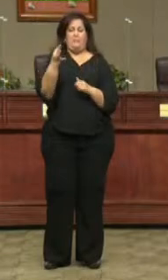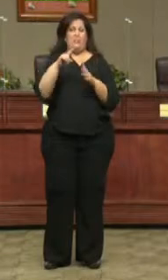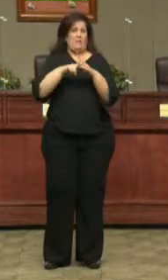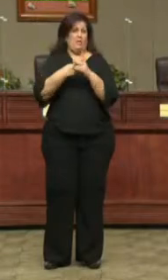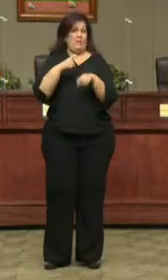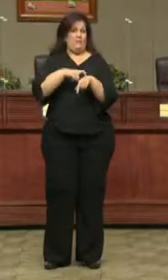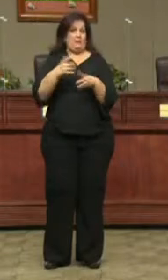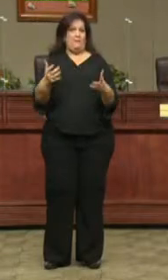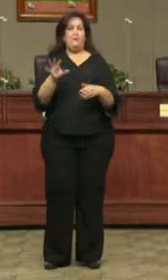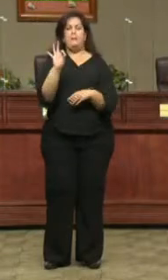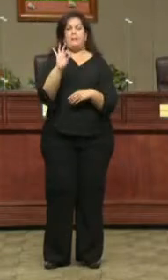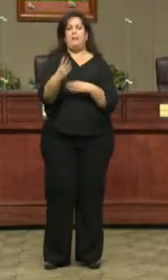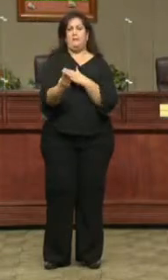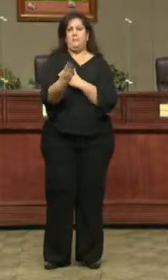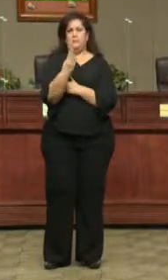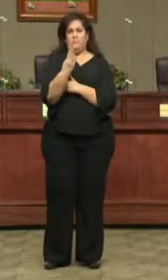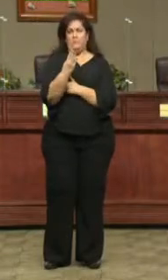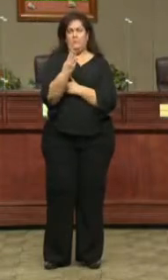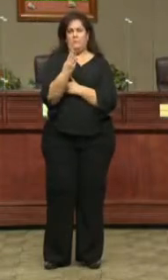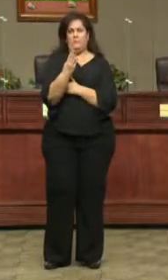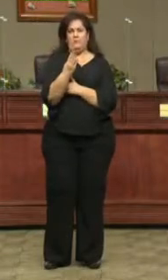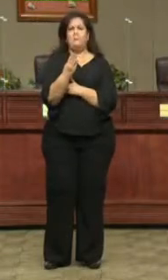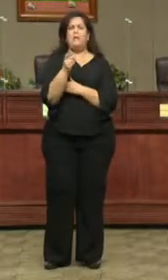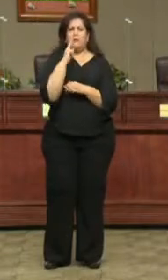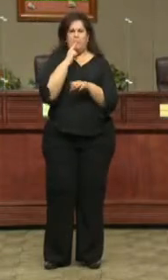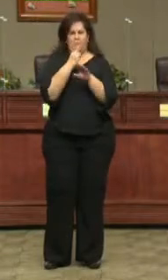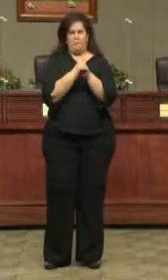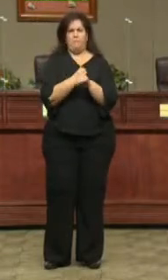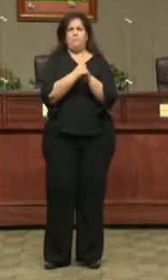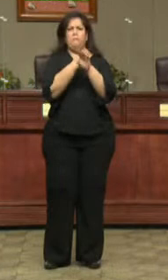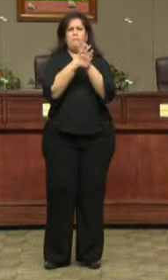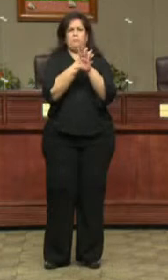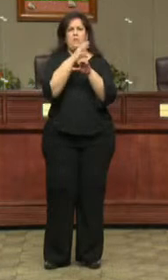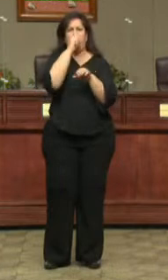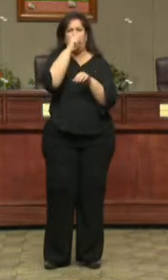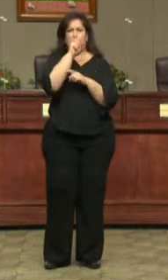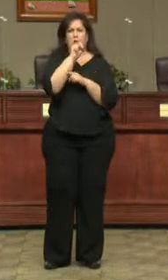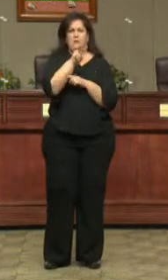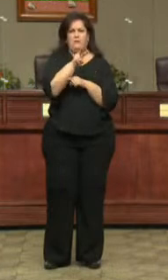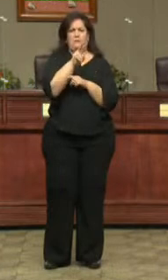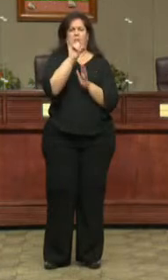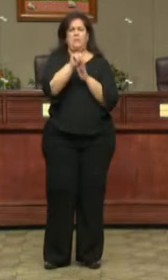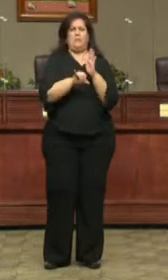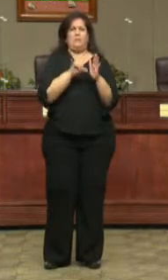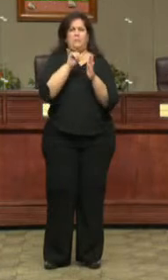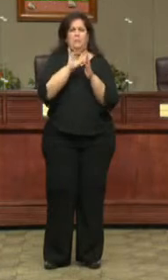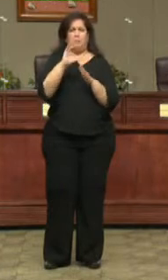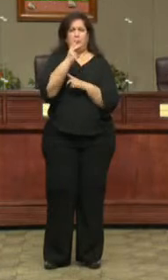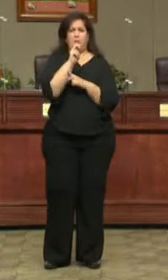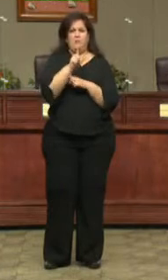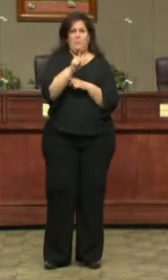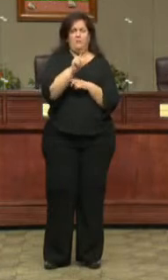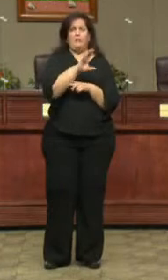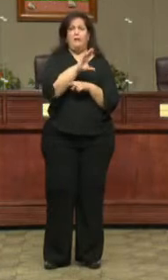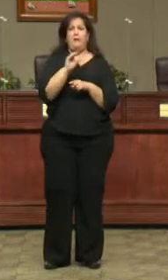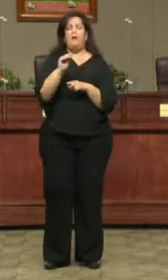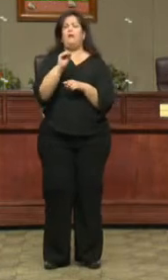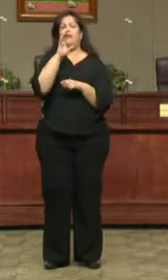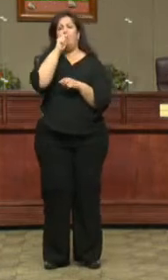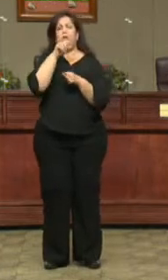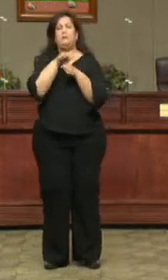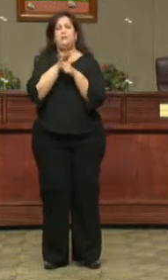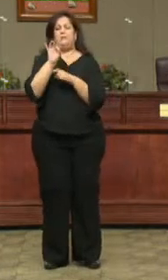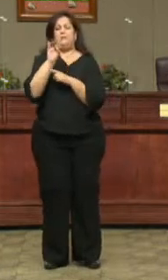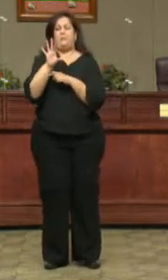a.m. The event will stream live on Orange TV's YouTube channel and the Orange County